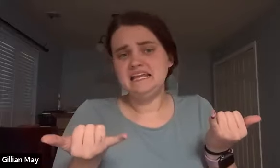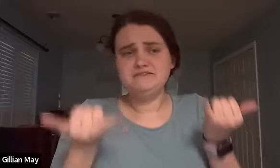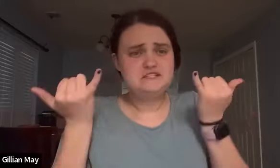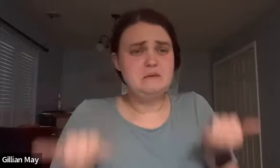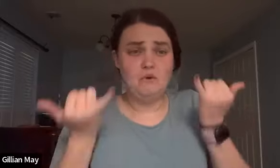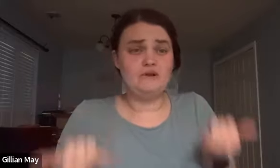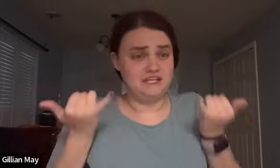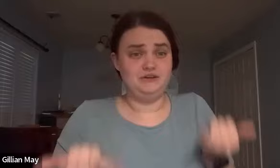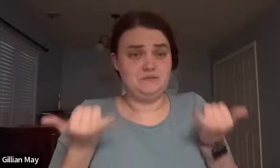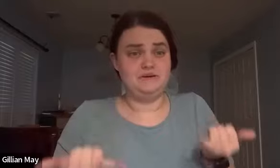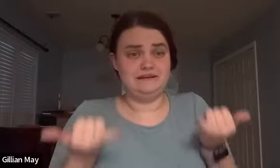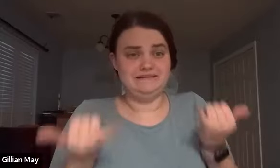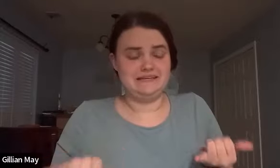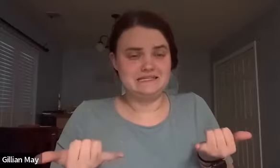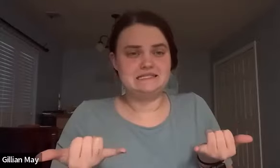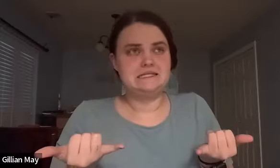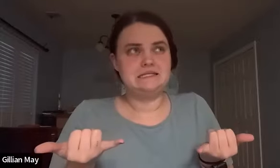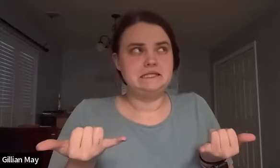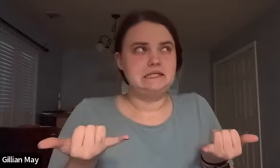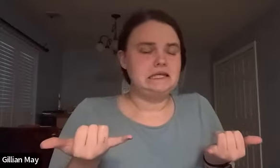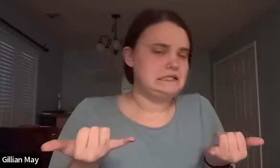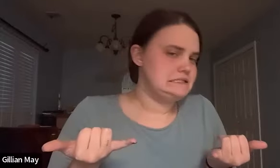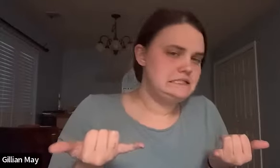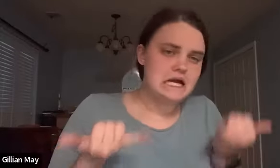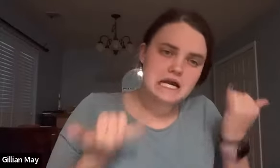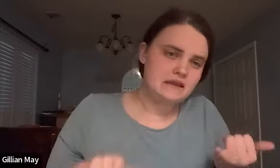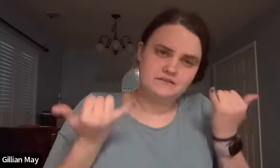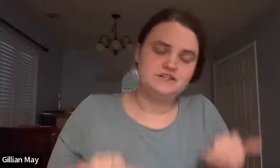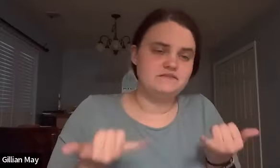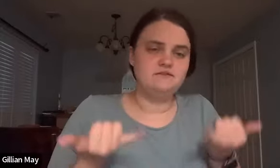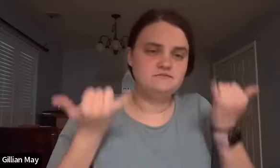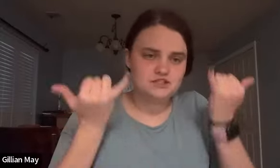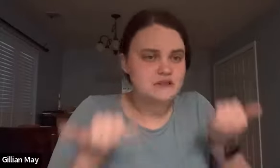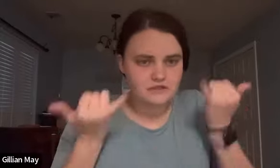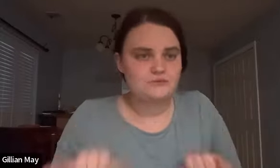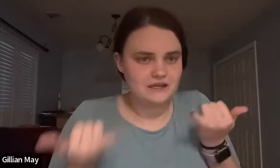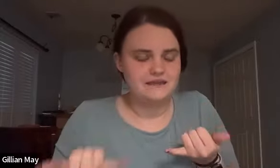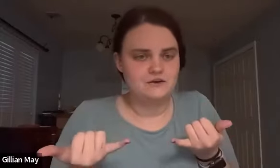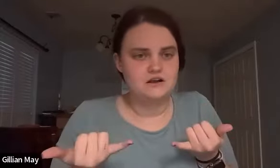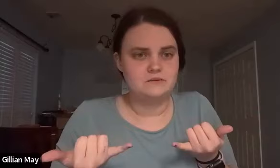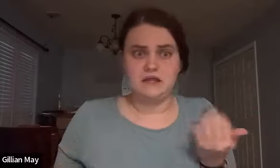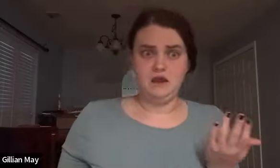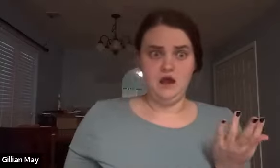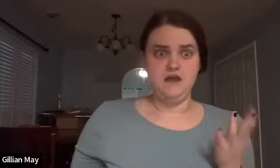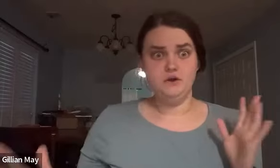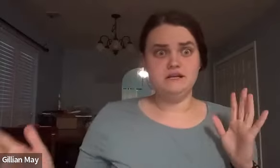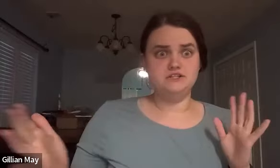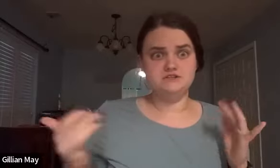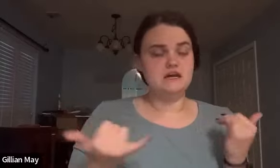If you do it more, like you keep going this, it's not like if you do like 3, they're not going to be like, I have no idea what you said.